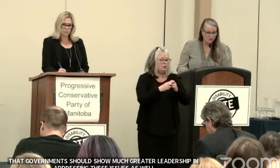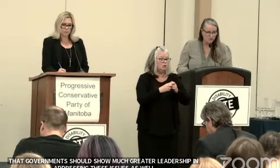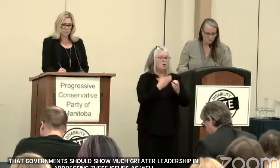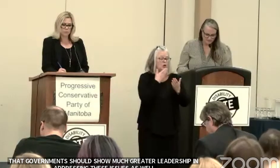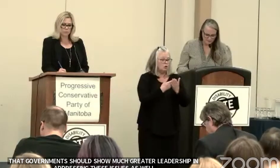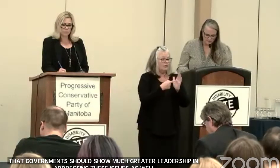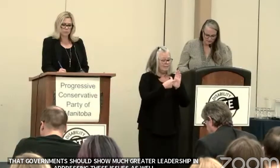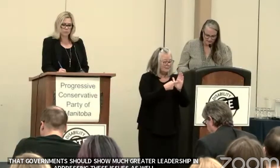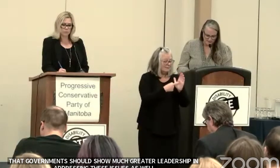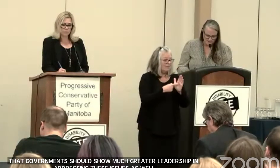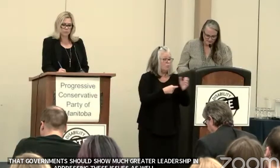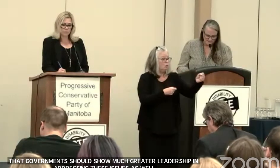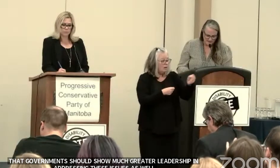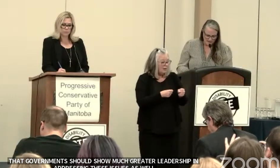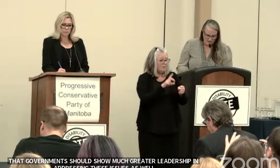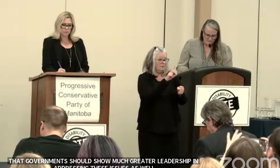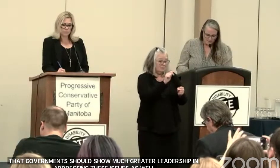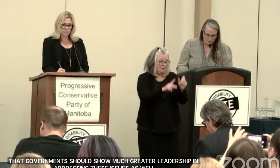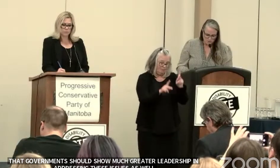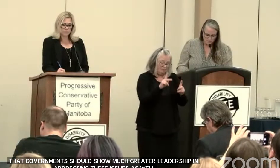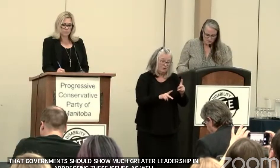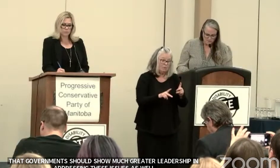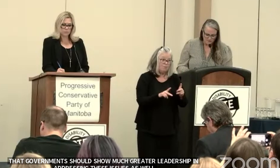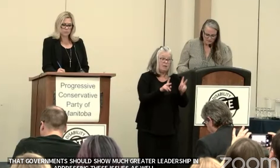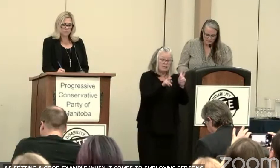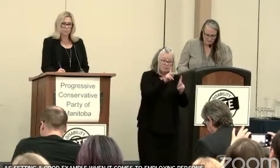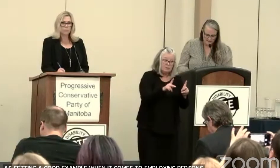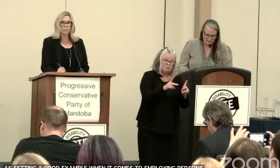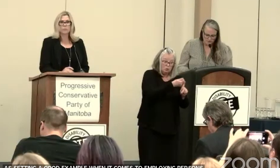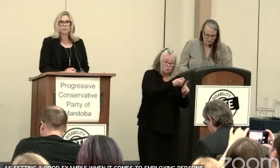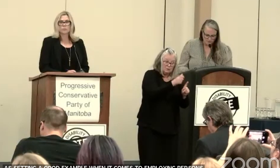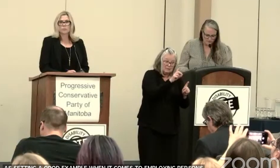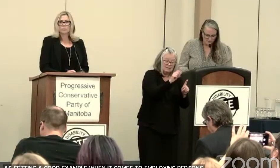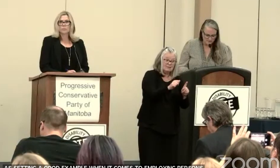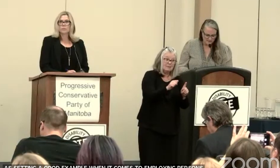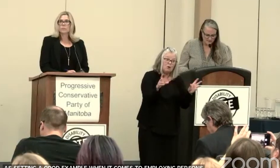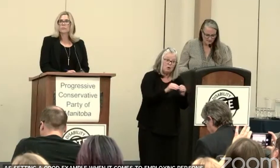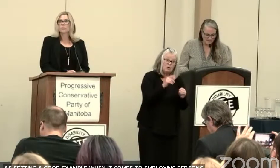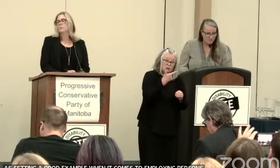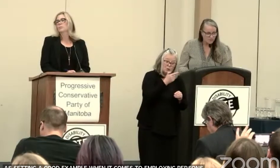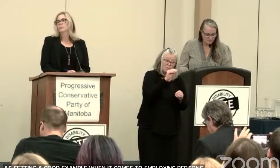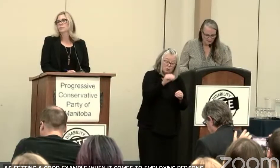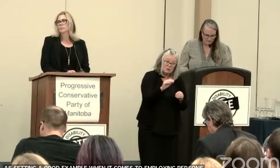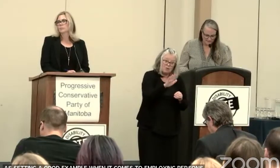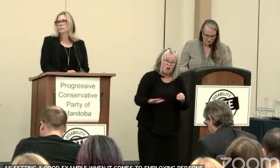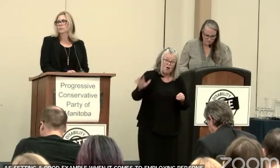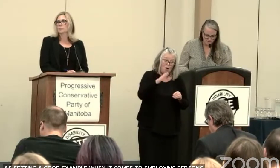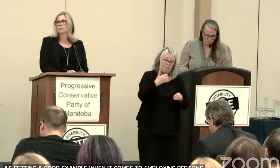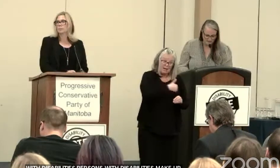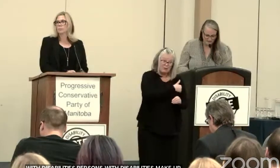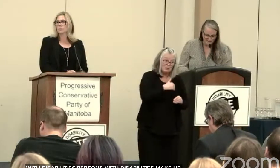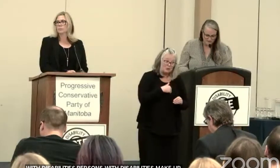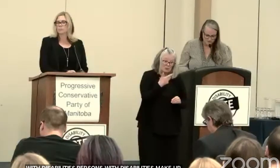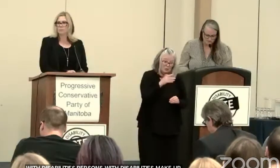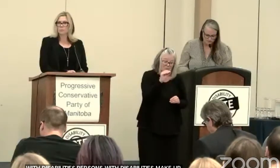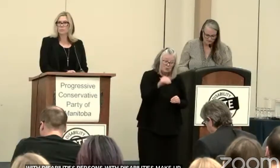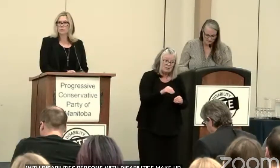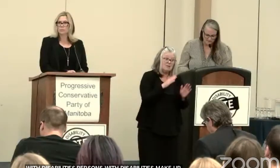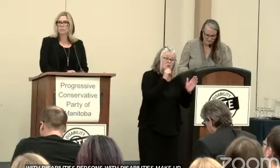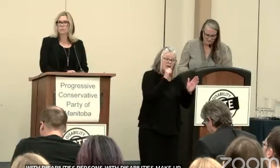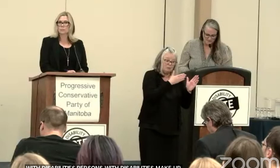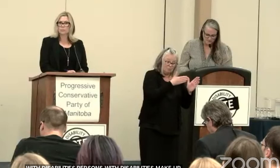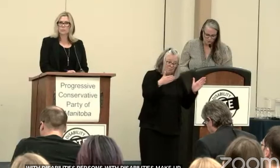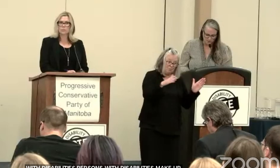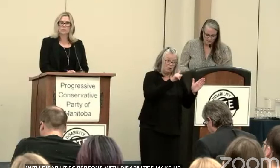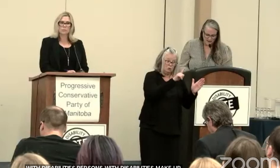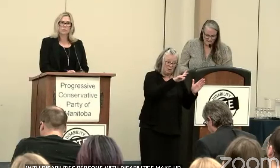employing persons with disabilities. Persons with disabilities make up 21% of the Manitoba population between the ages of 25